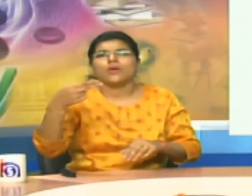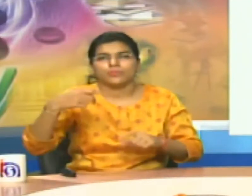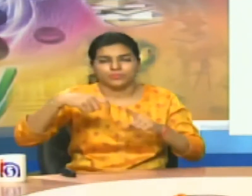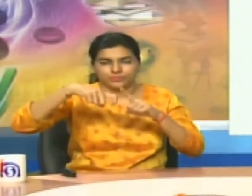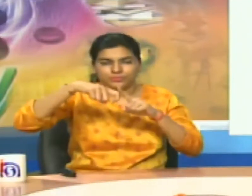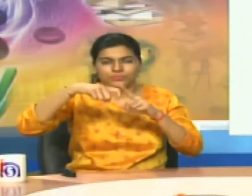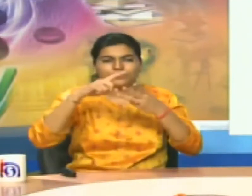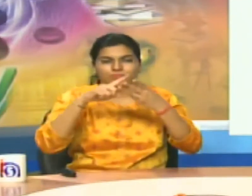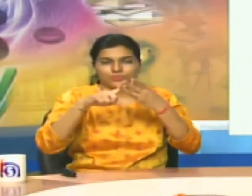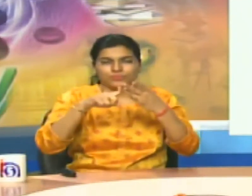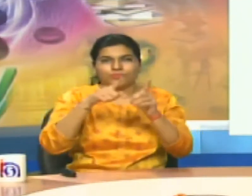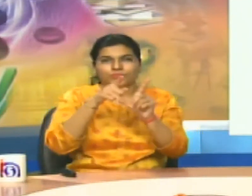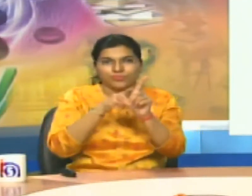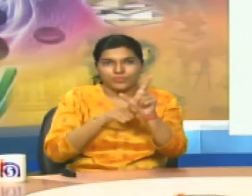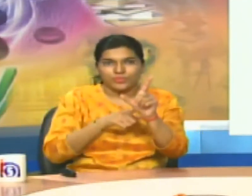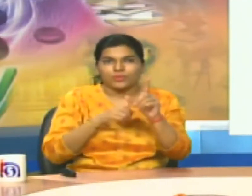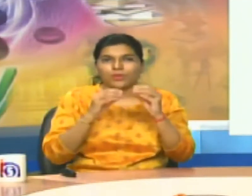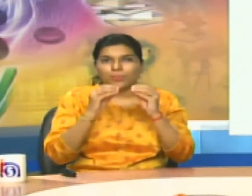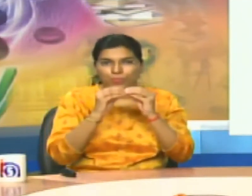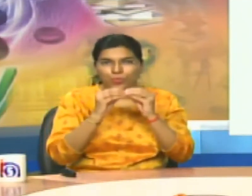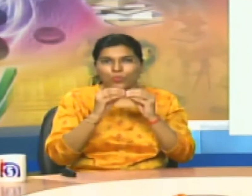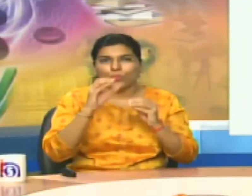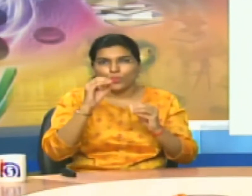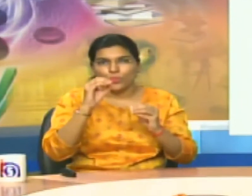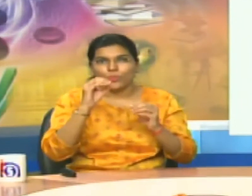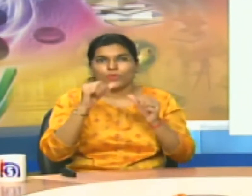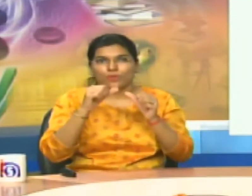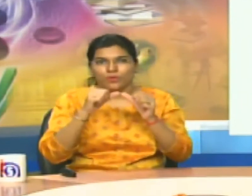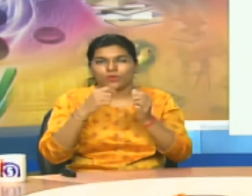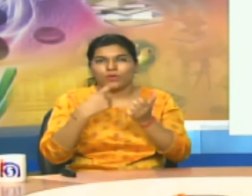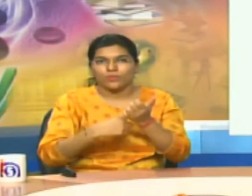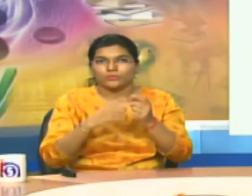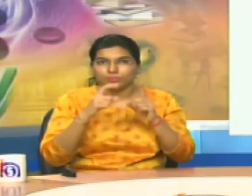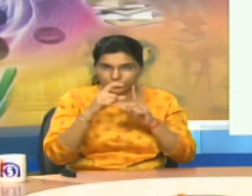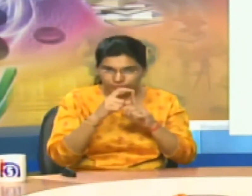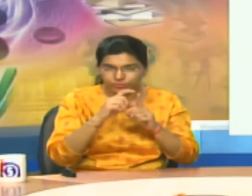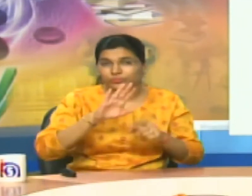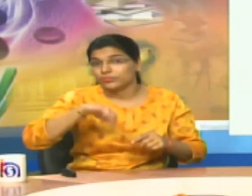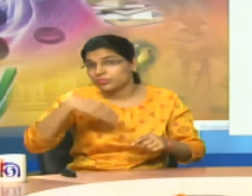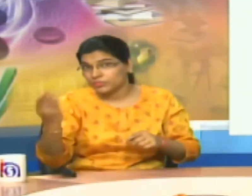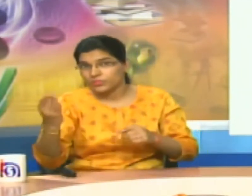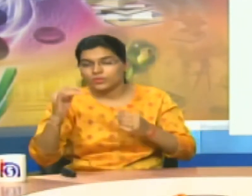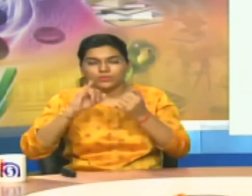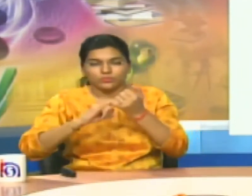Now, in the keyboard there are some alphabets, and also that